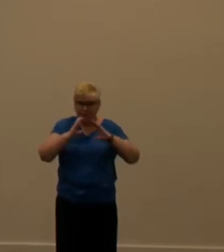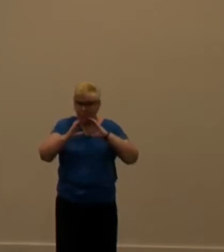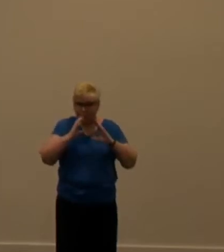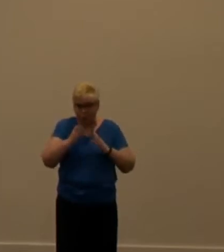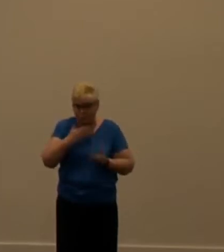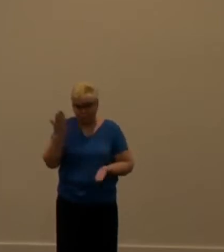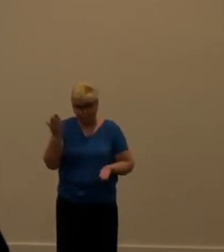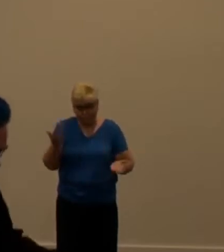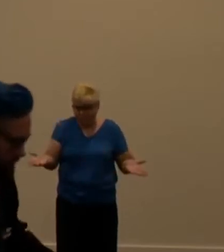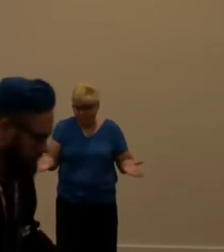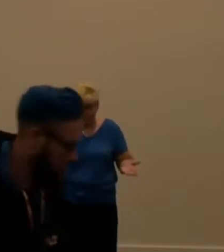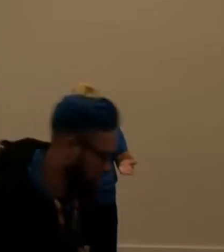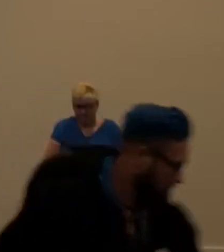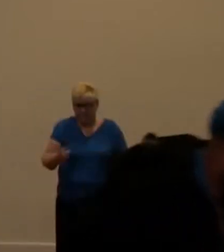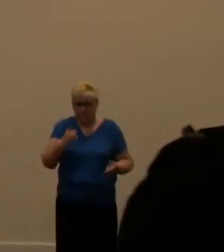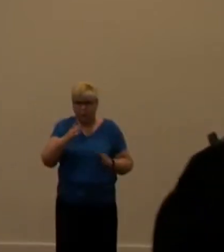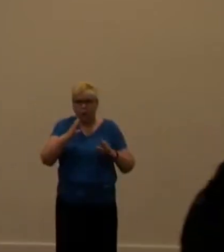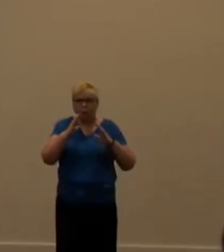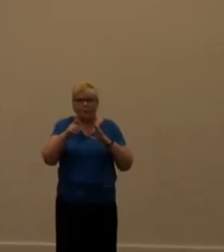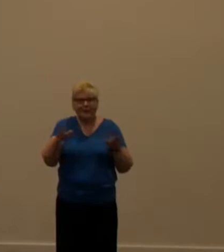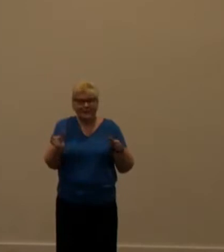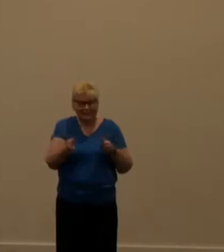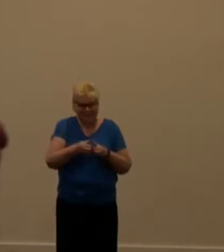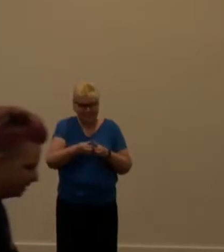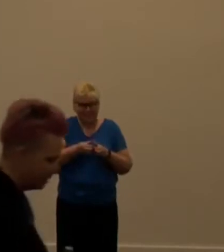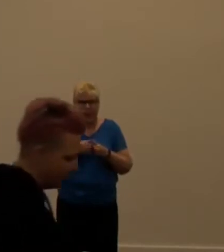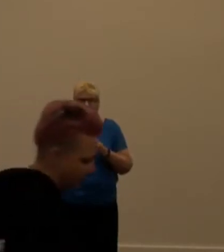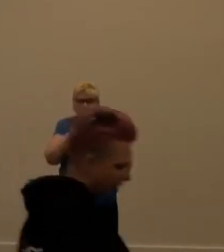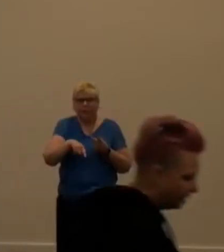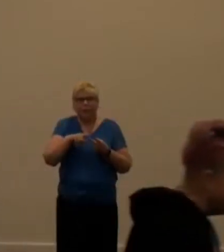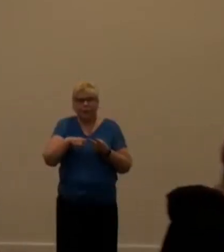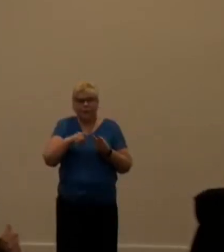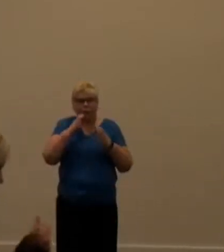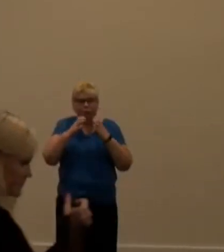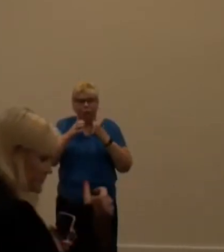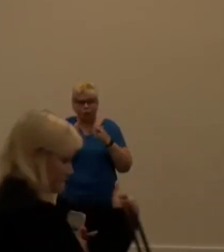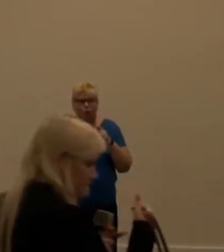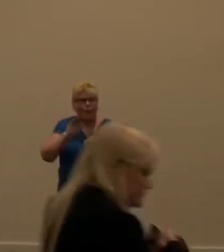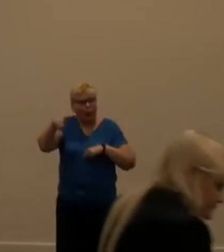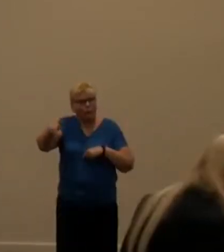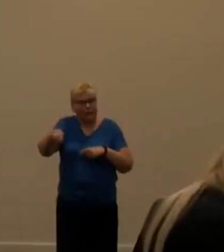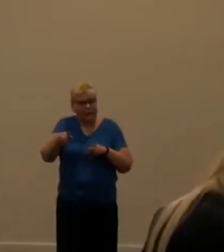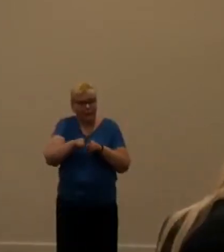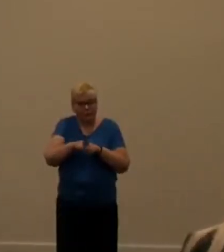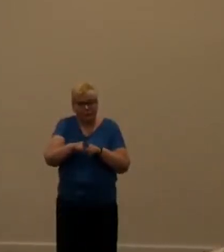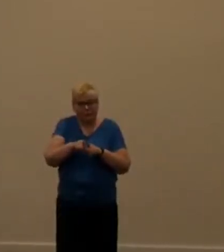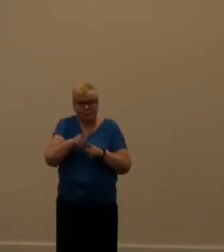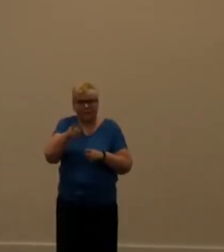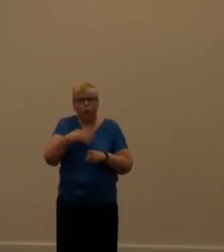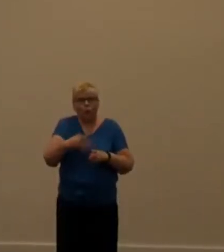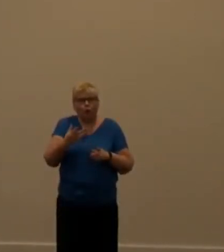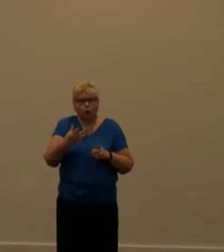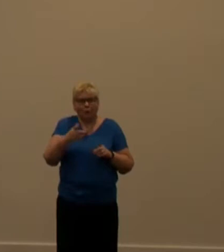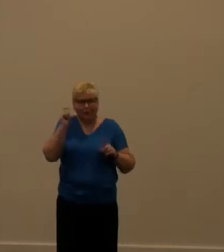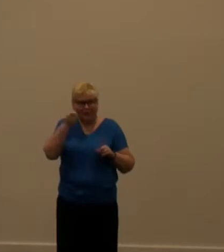non-existent. One thing is the communication between the team, another thing is the communication to the outside. If you want to have a very